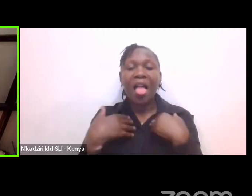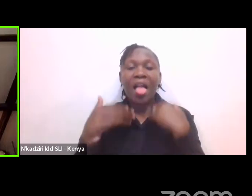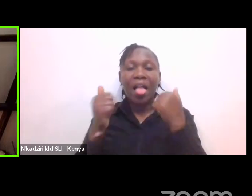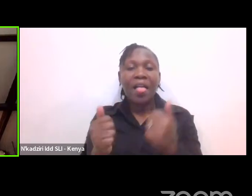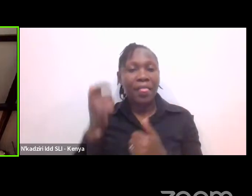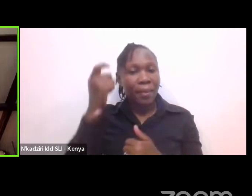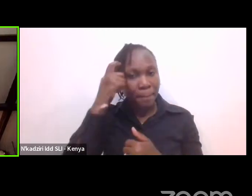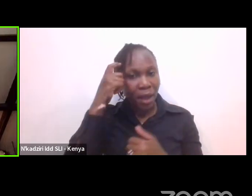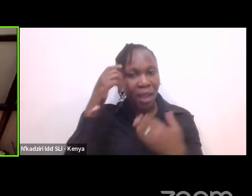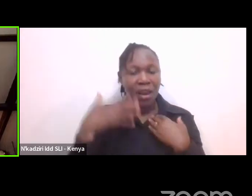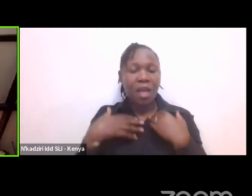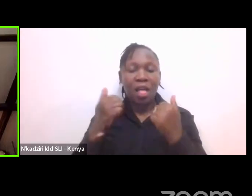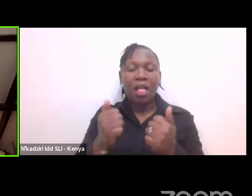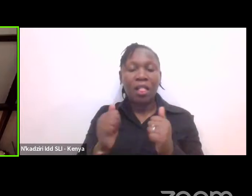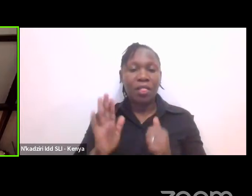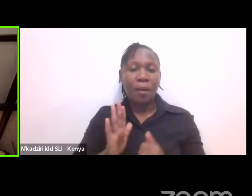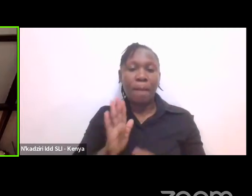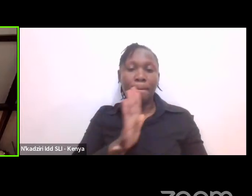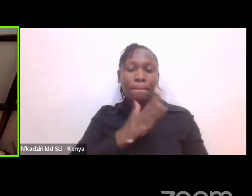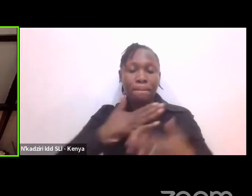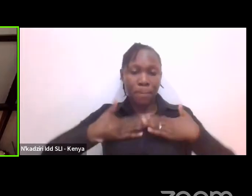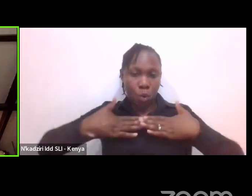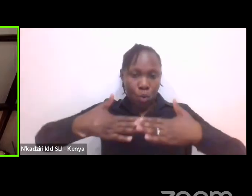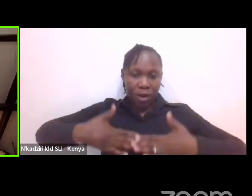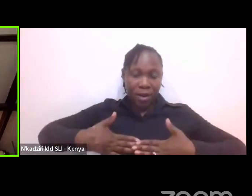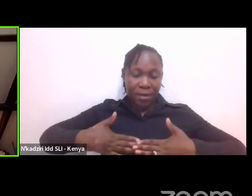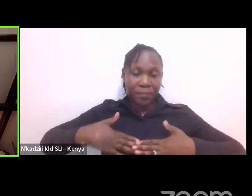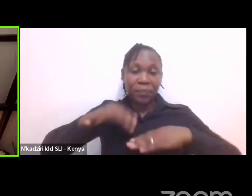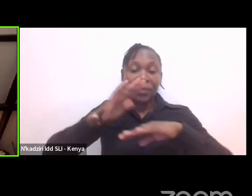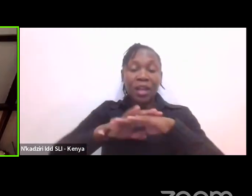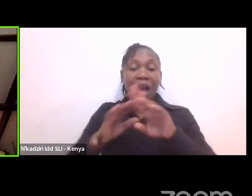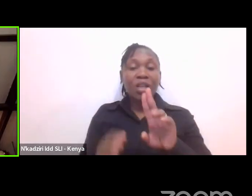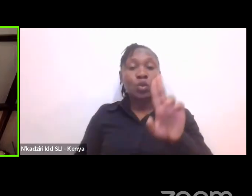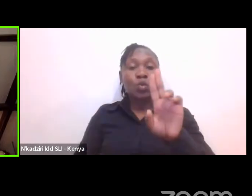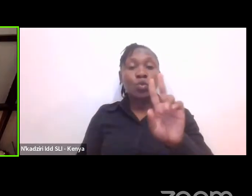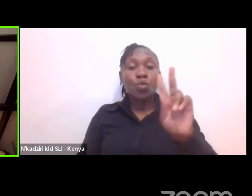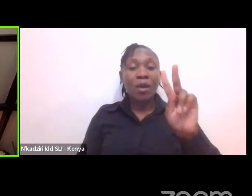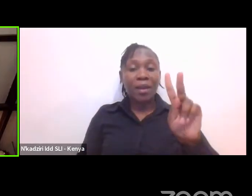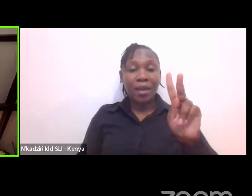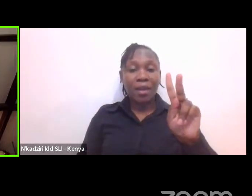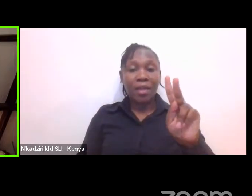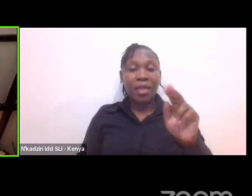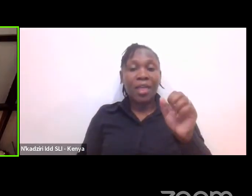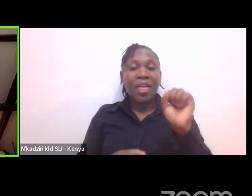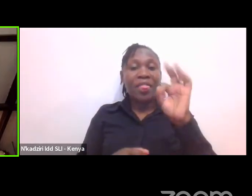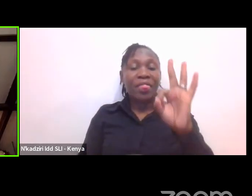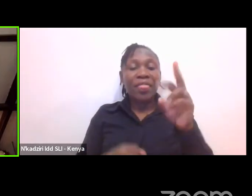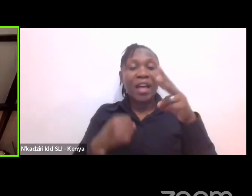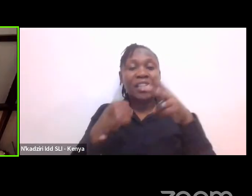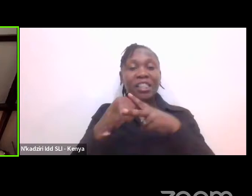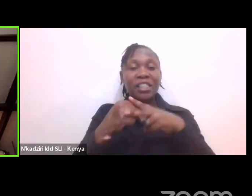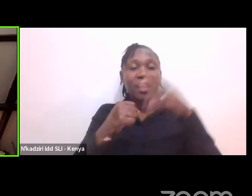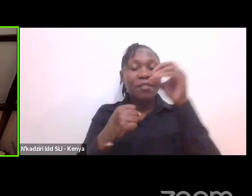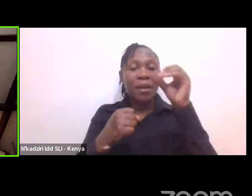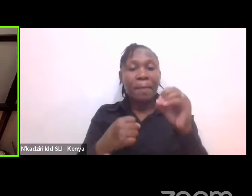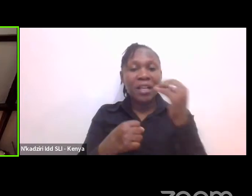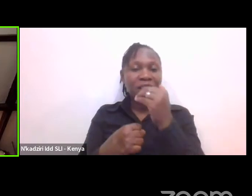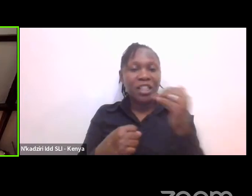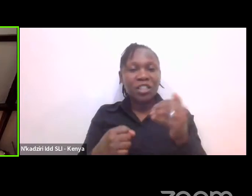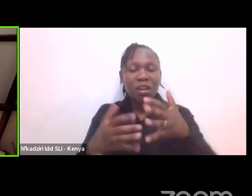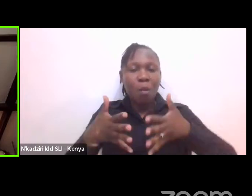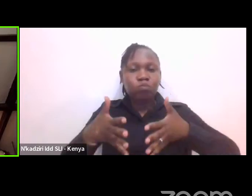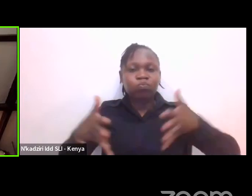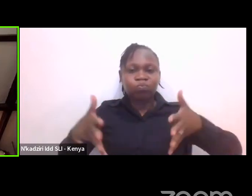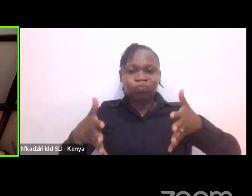10, in the UK, 37% of children are overweight or obese.